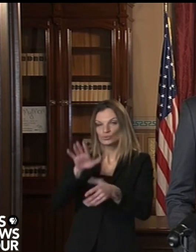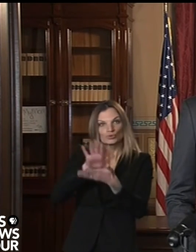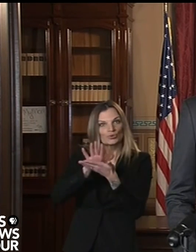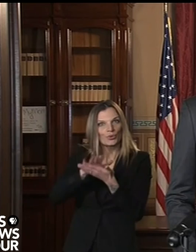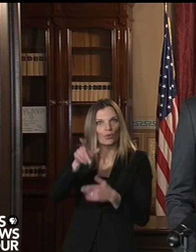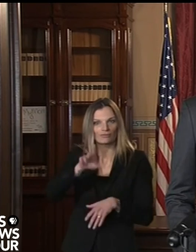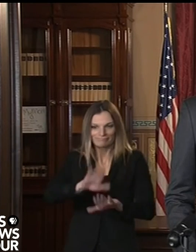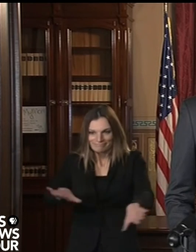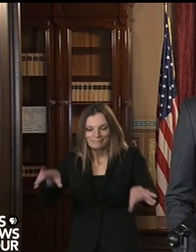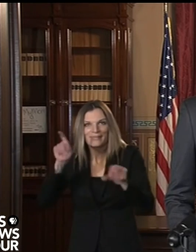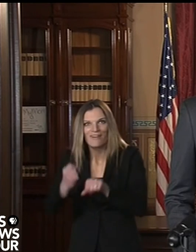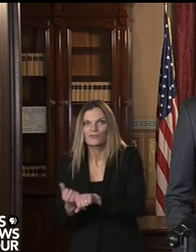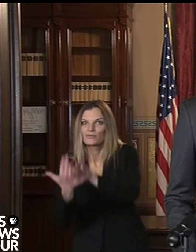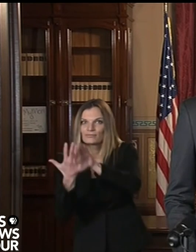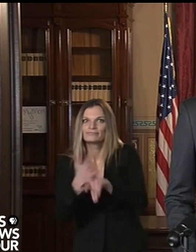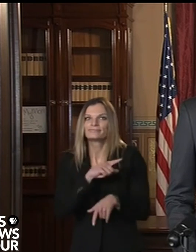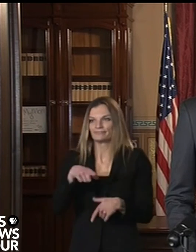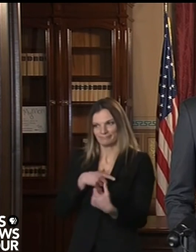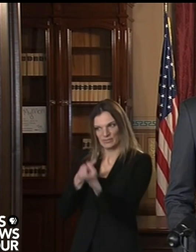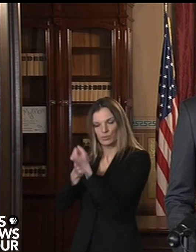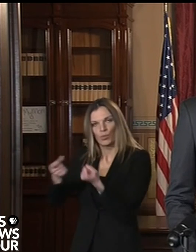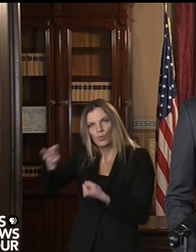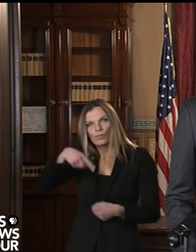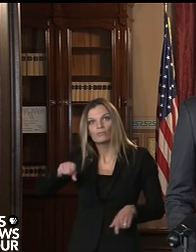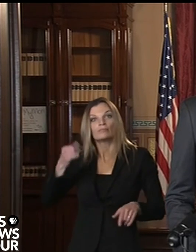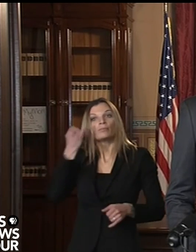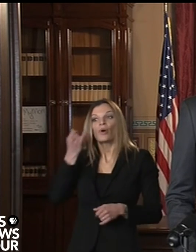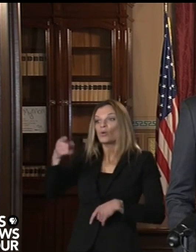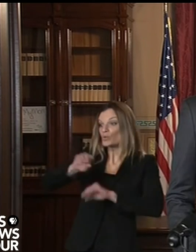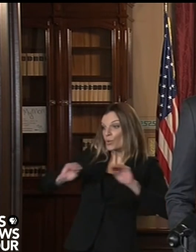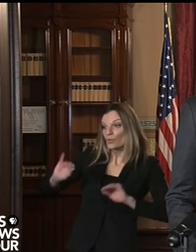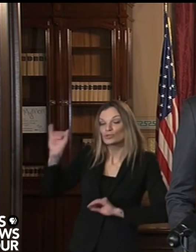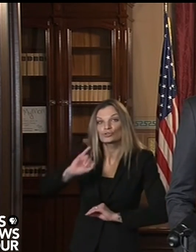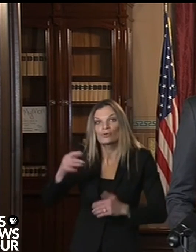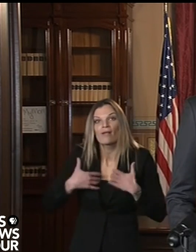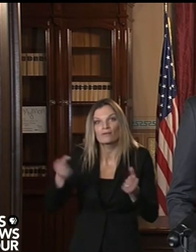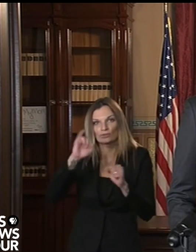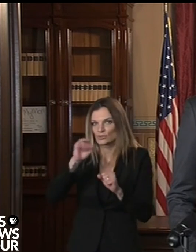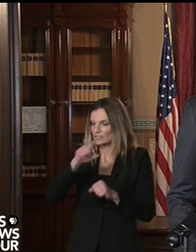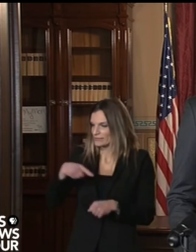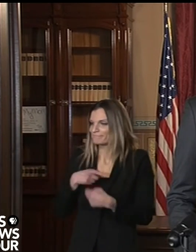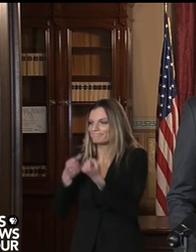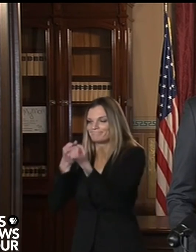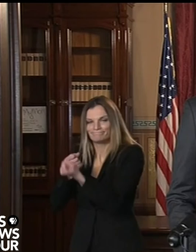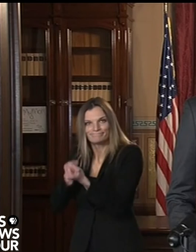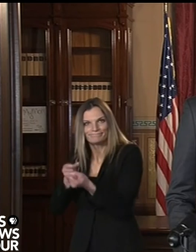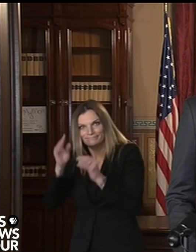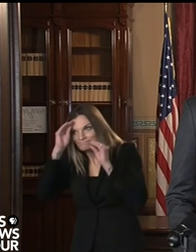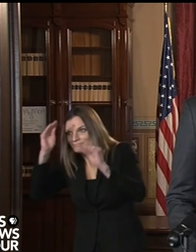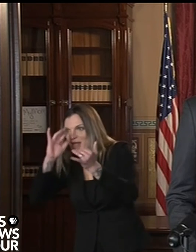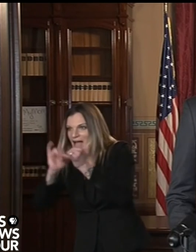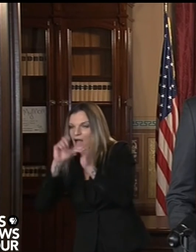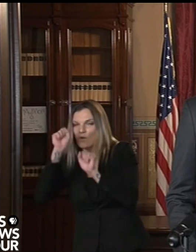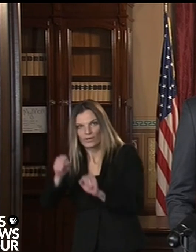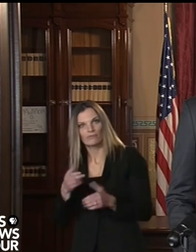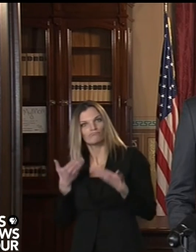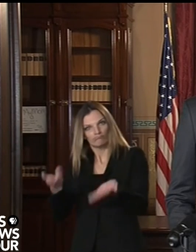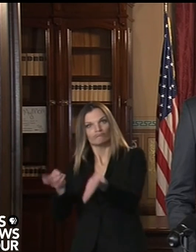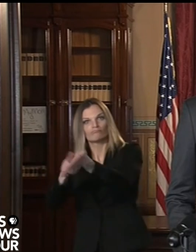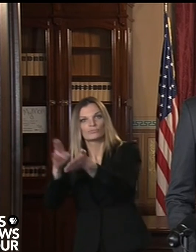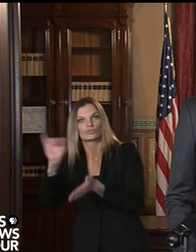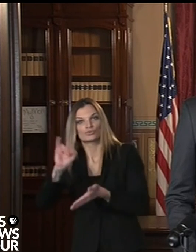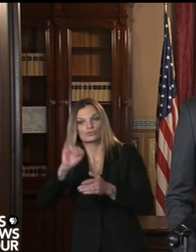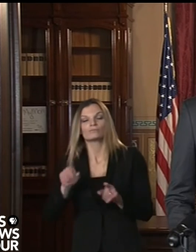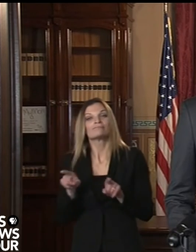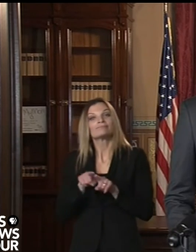push for every Michigander to sign up for health insurance. We've increased our mobile testing infrastructure, and that infrastructure